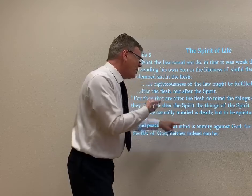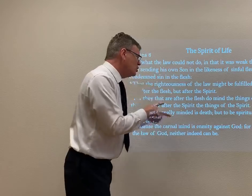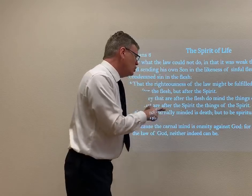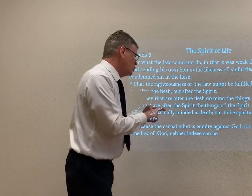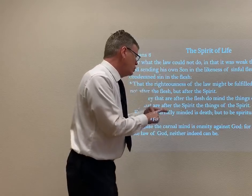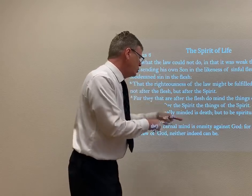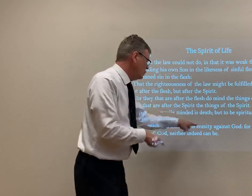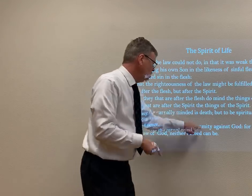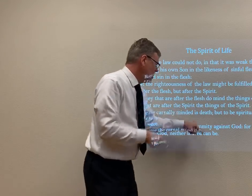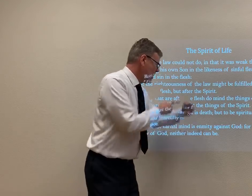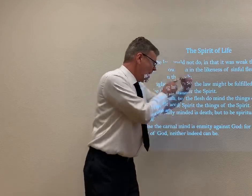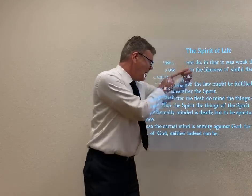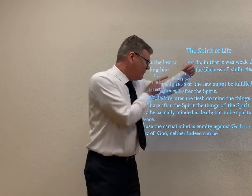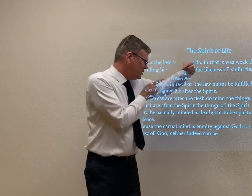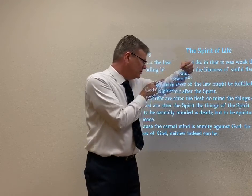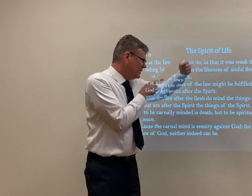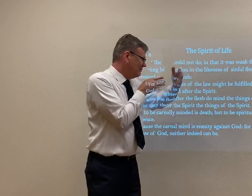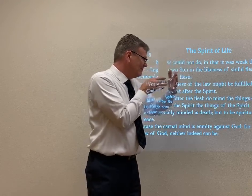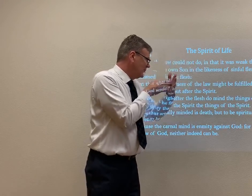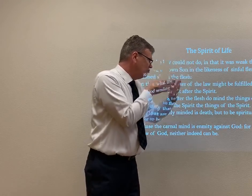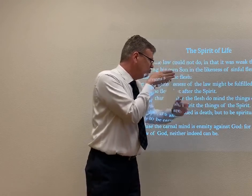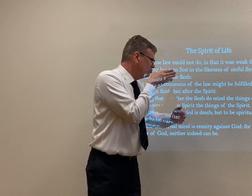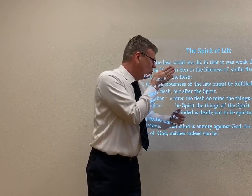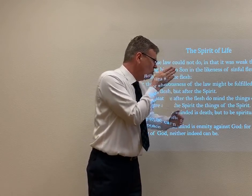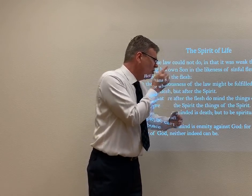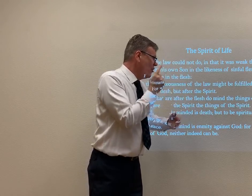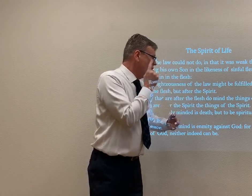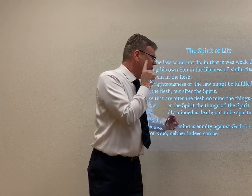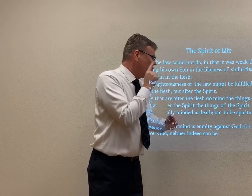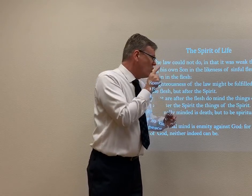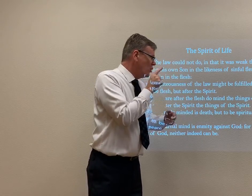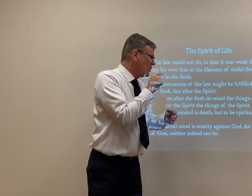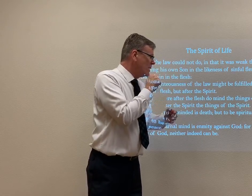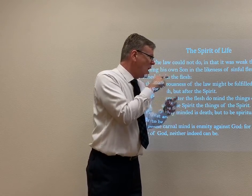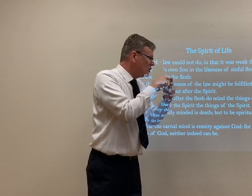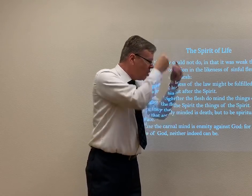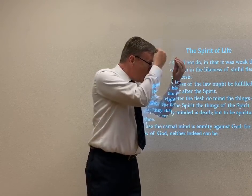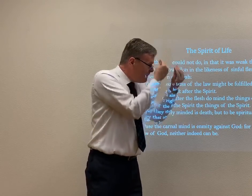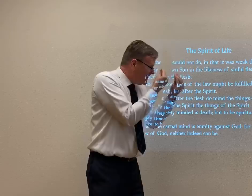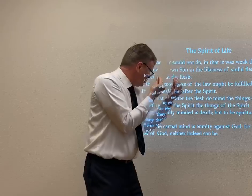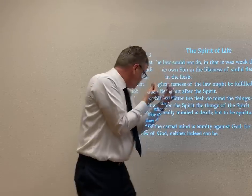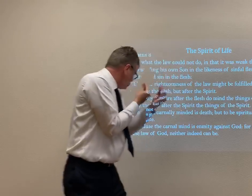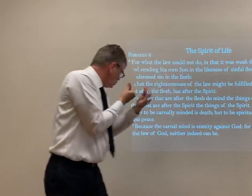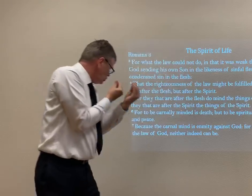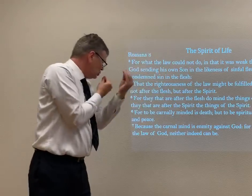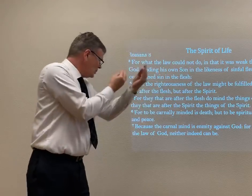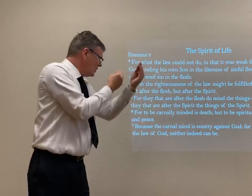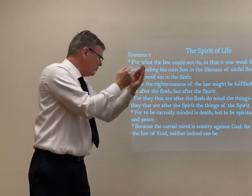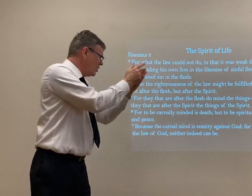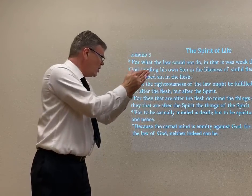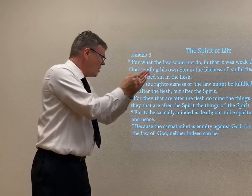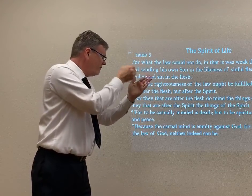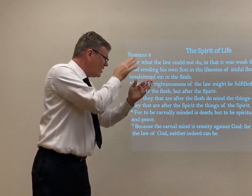So you go back, what is it talking about? Because the carnal mind is enmity against God, or is not subject to the law of